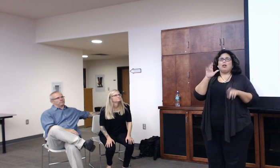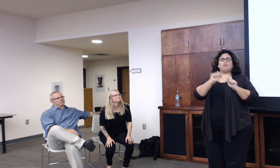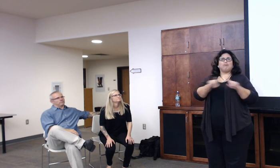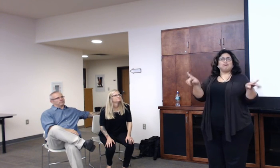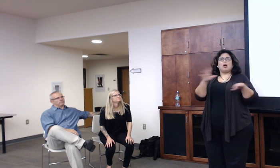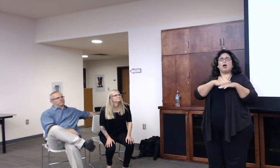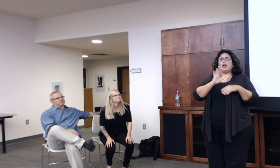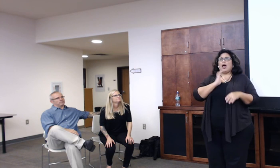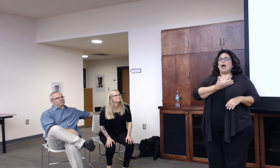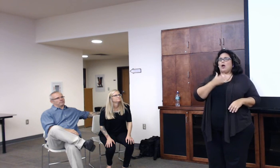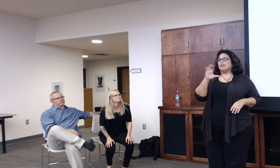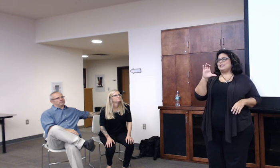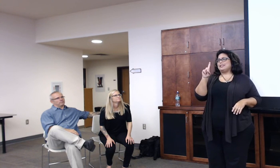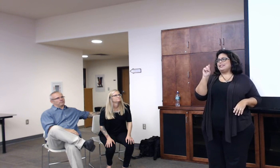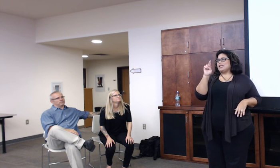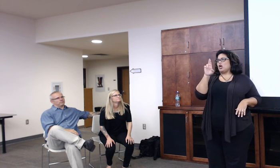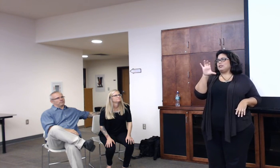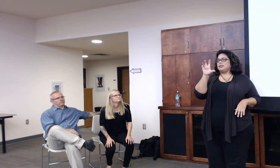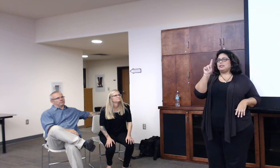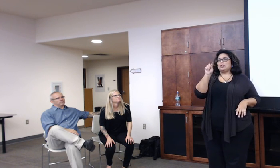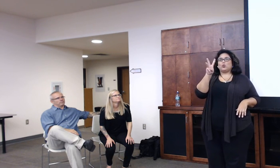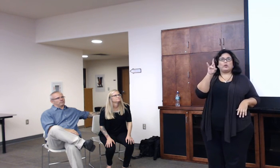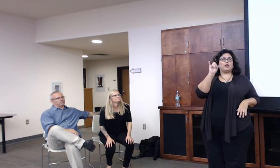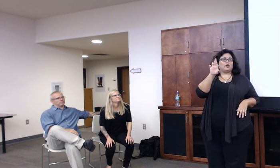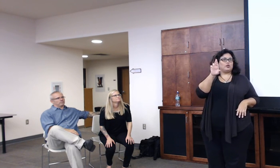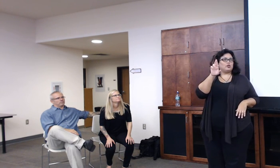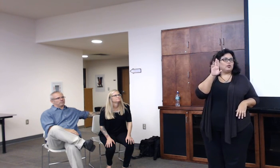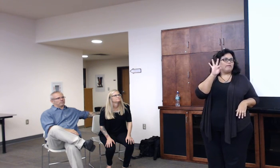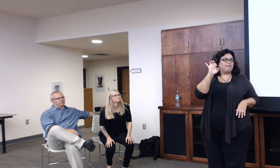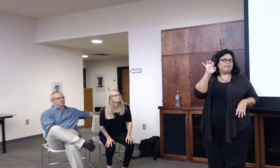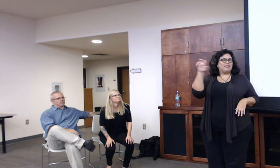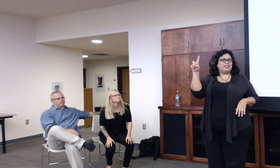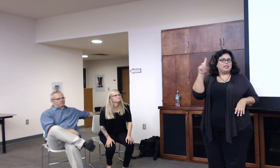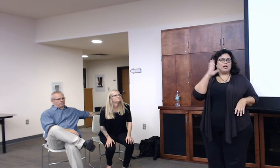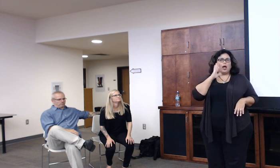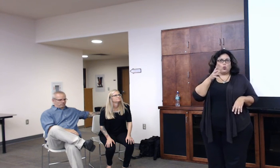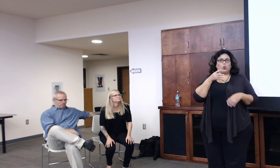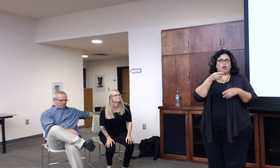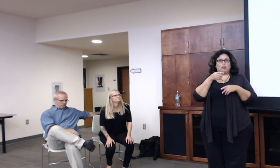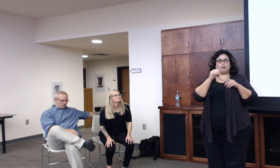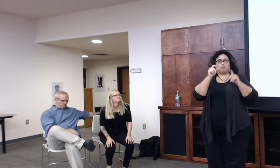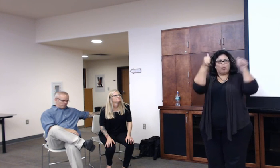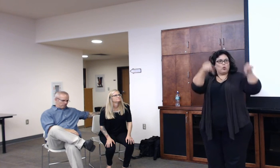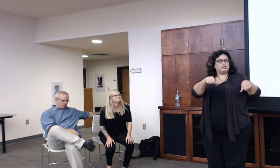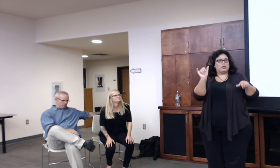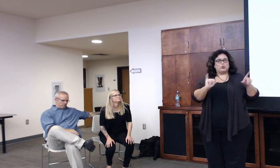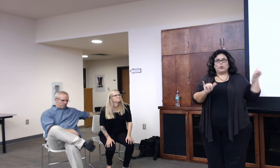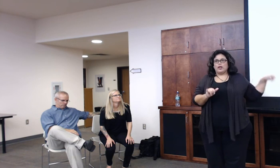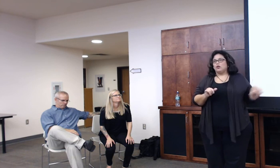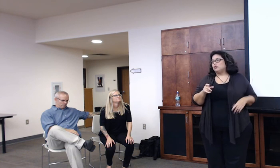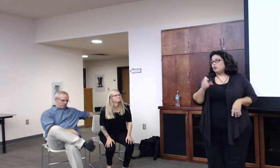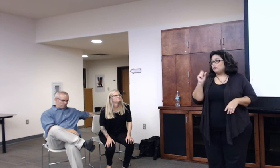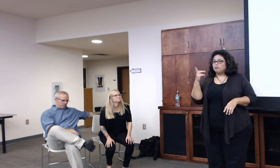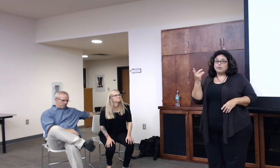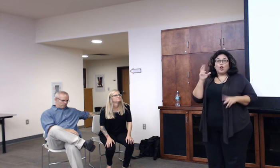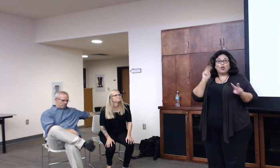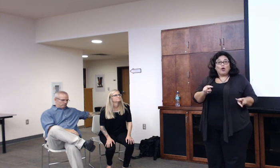Also, I'll be sending out our CDERC and Twitter information as to what we had here today.